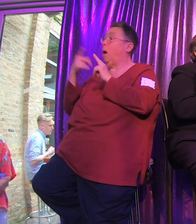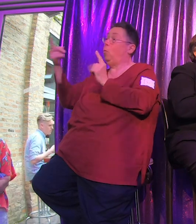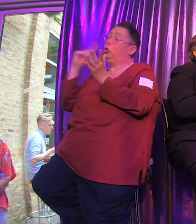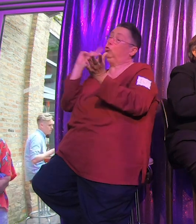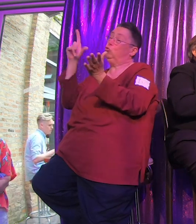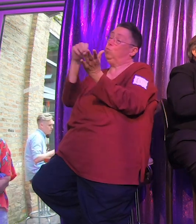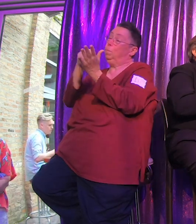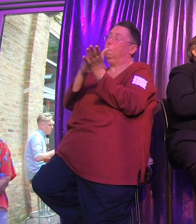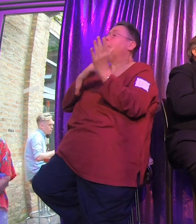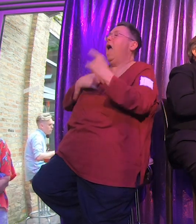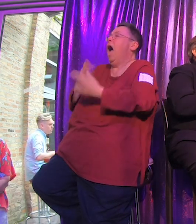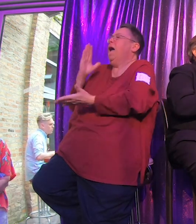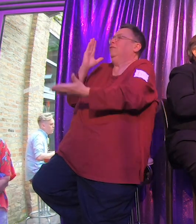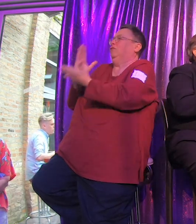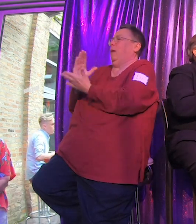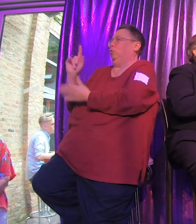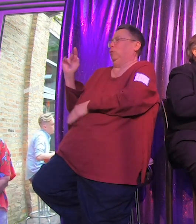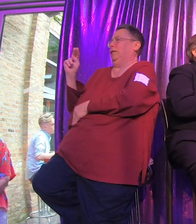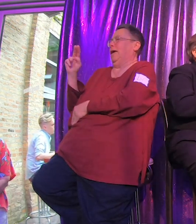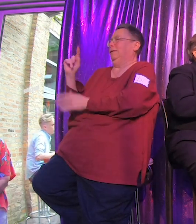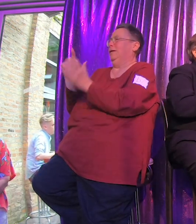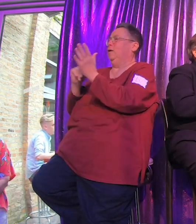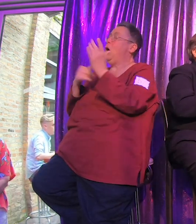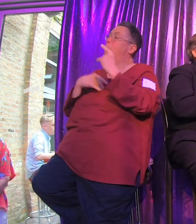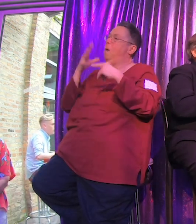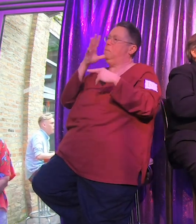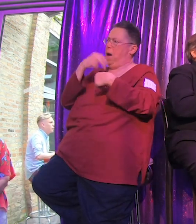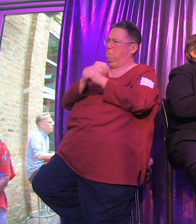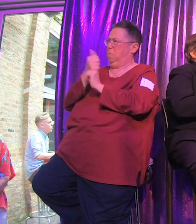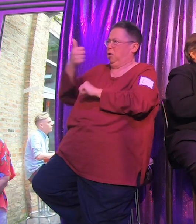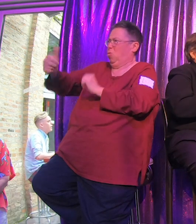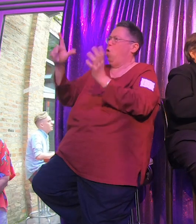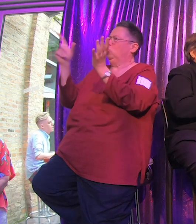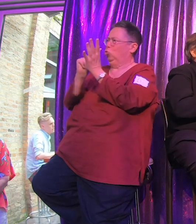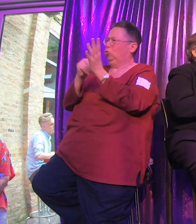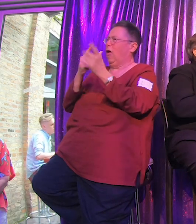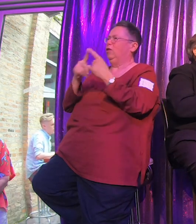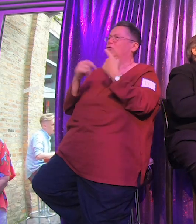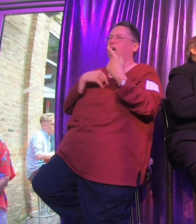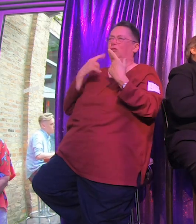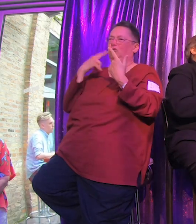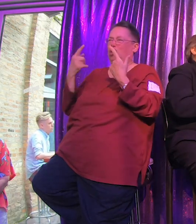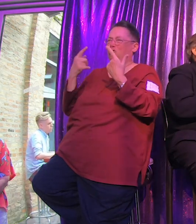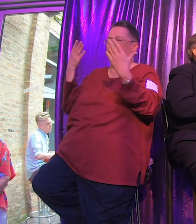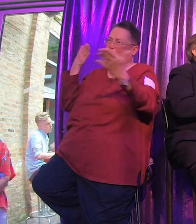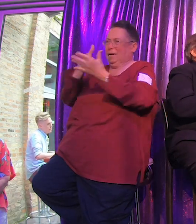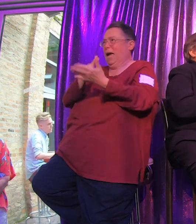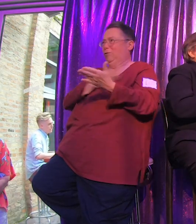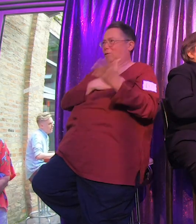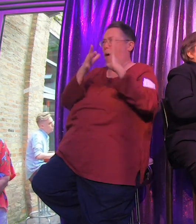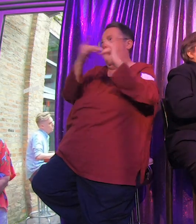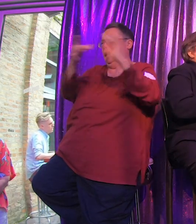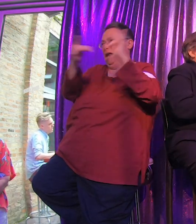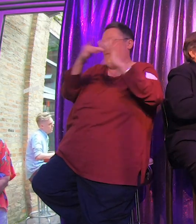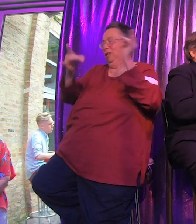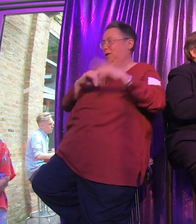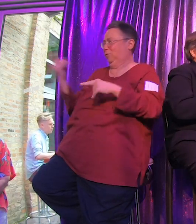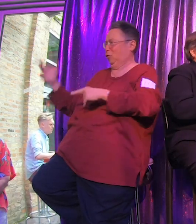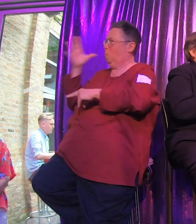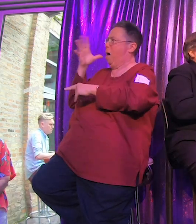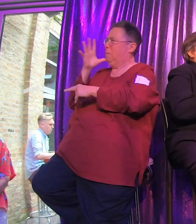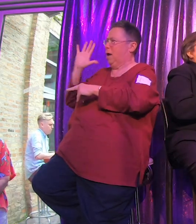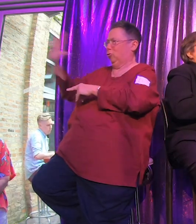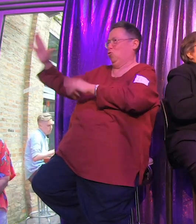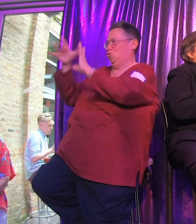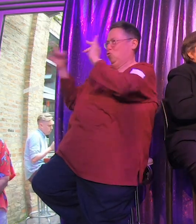there. When I stopped doing it for a while, my mom actually put out her own newsletter so that she could counter the narratives that I had put out about how much partying